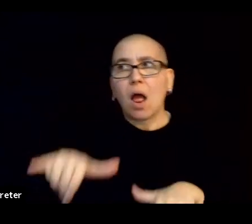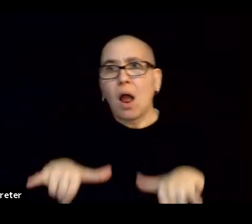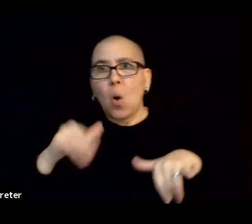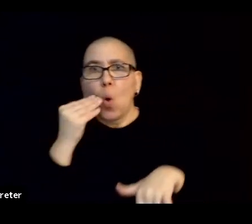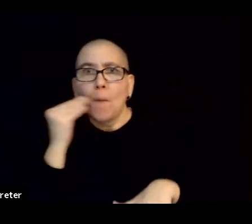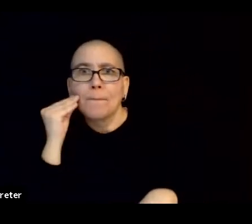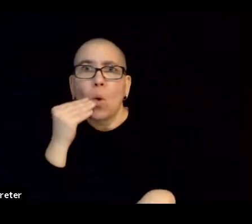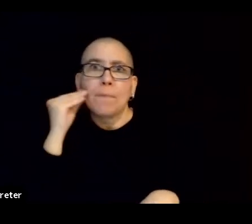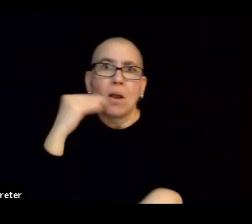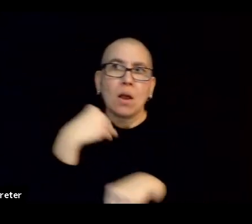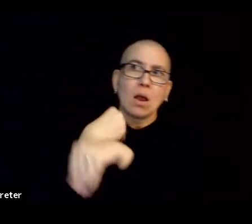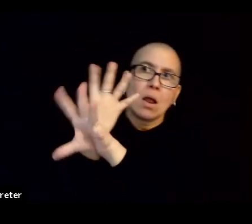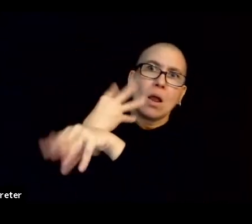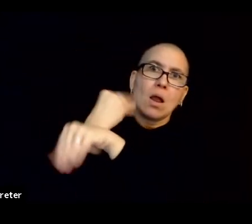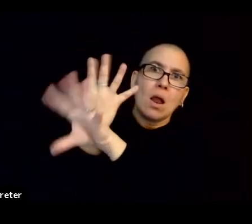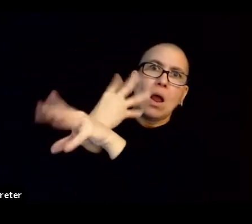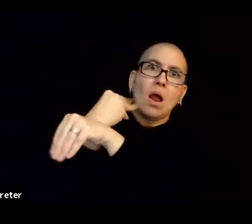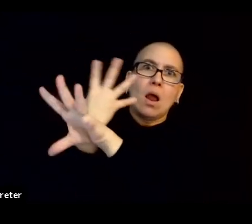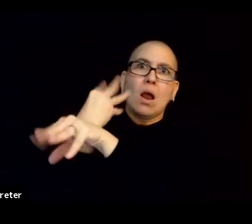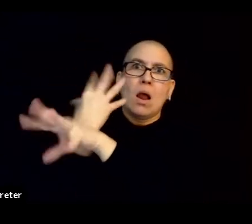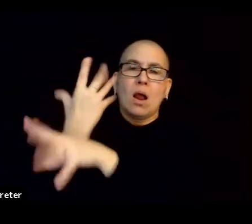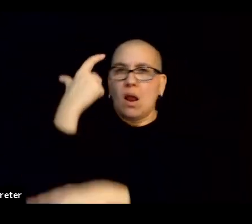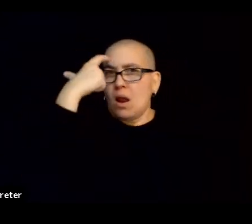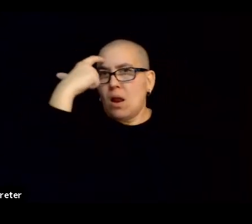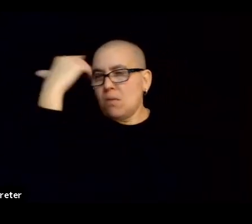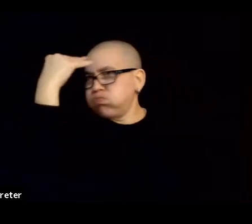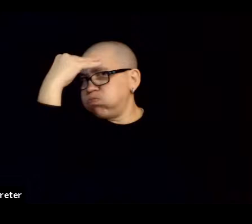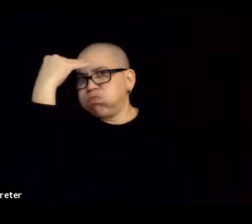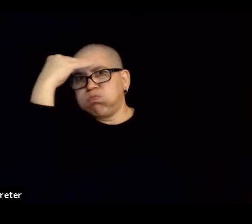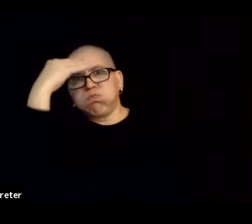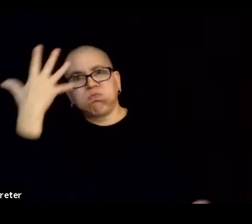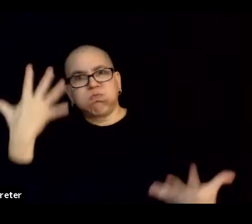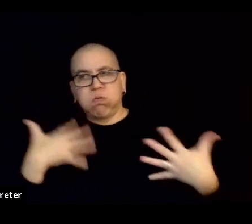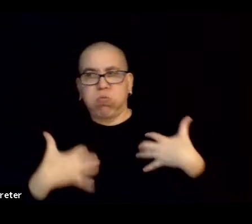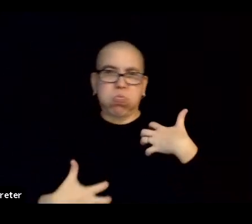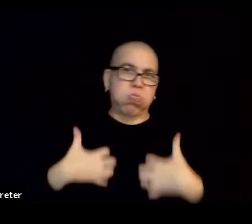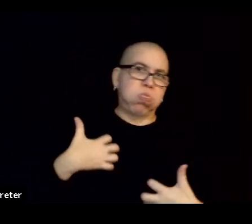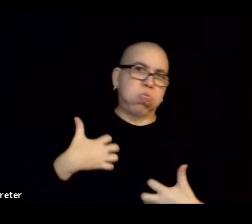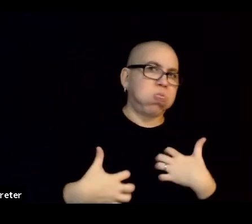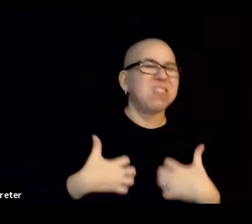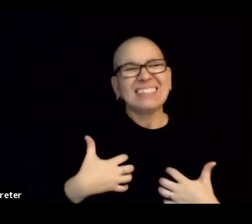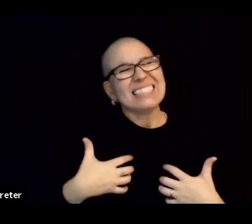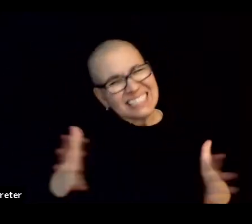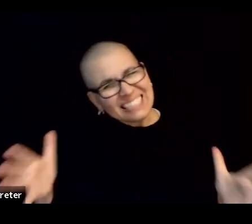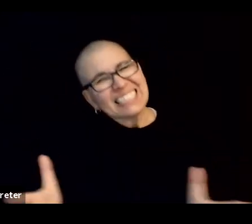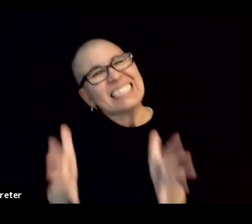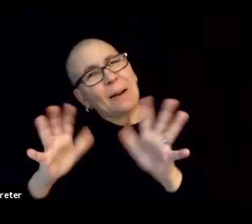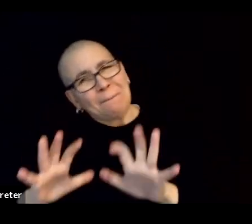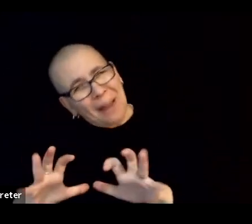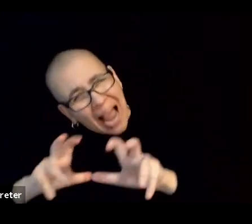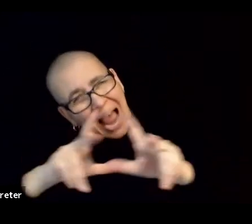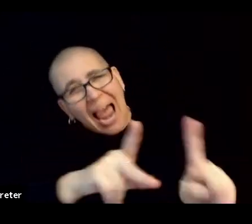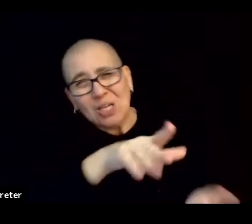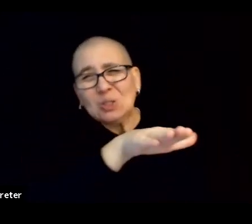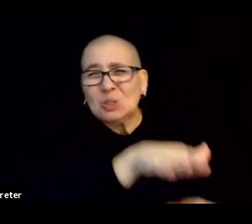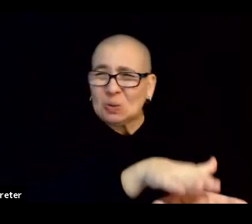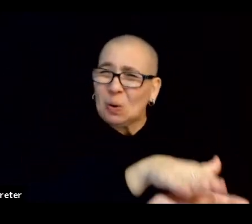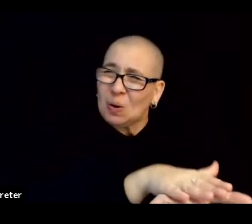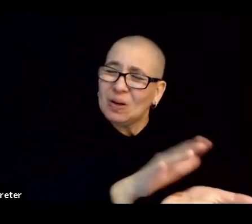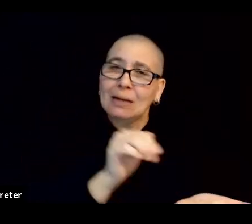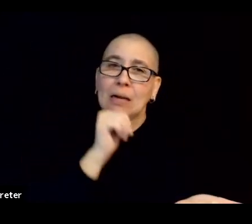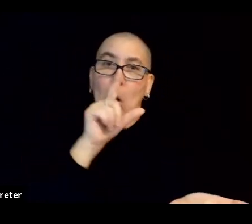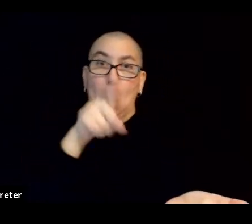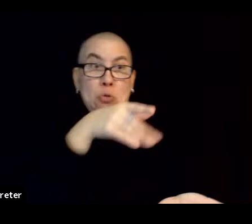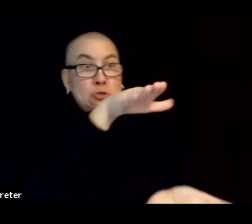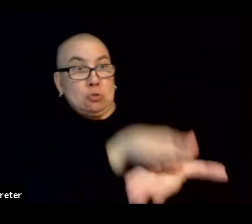health. And so there are more things to consider than just the academics, and being able to look at the data on K-5, the addition of the